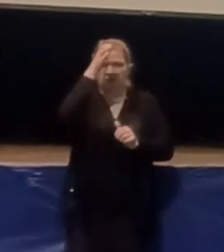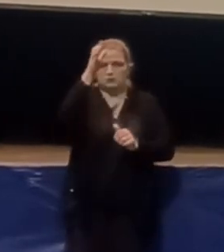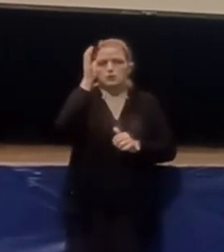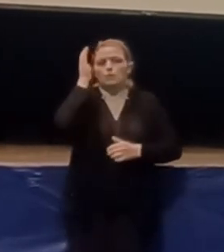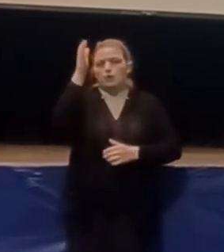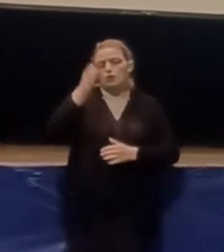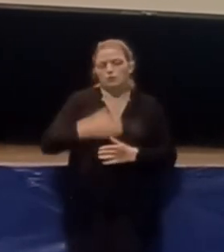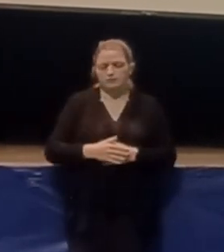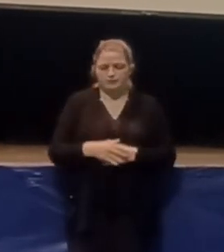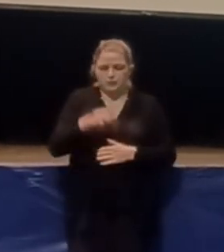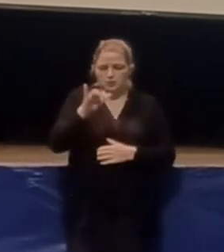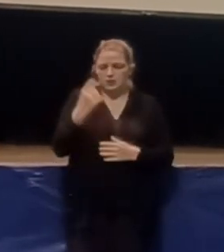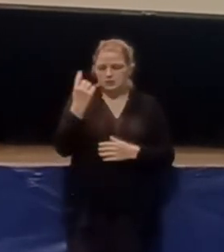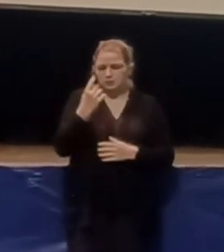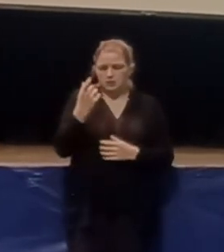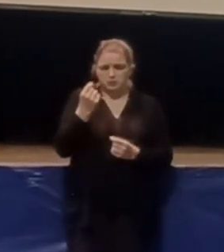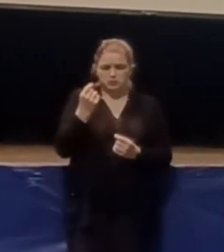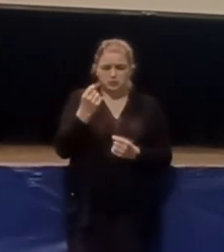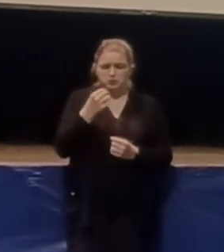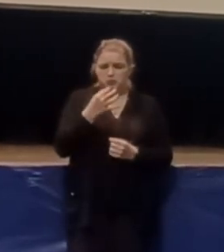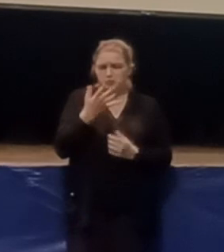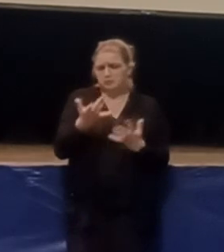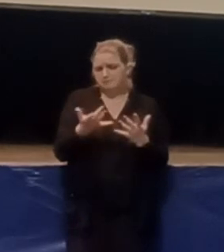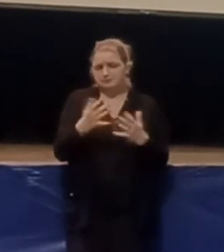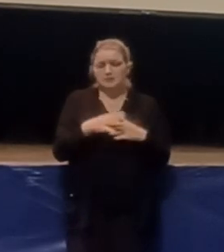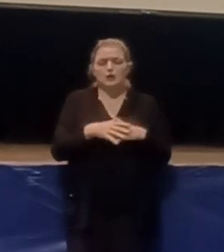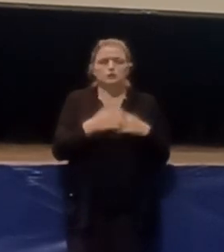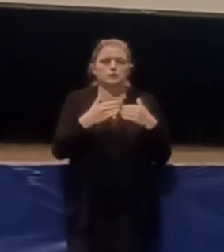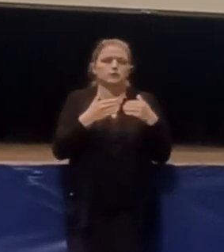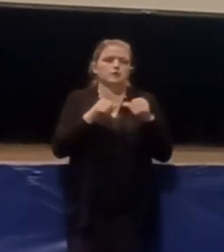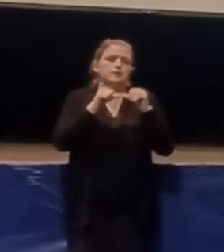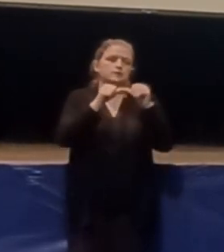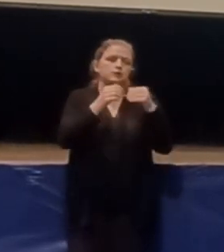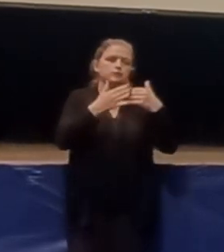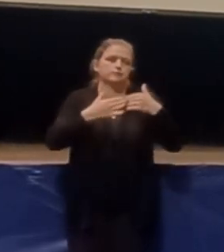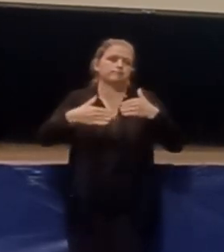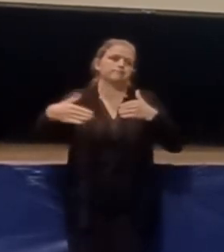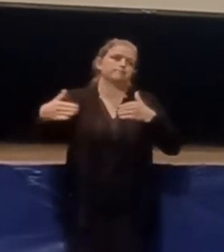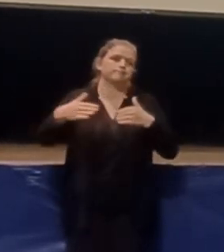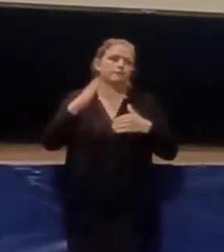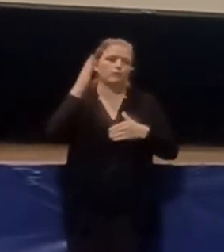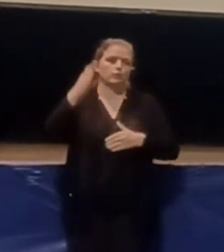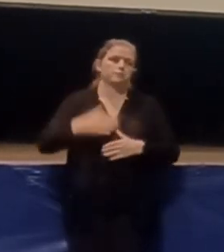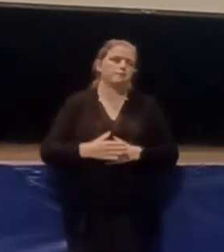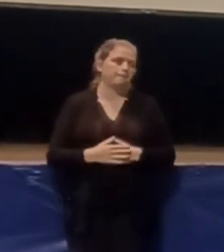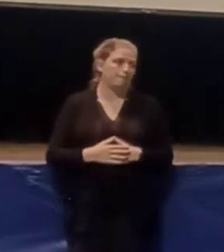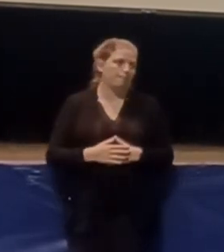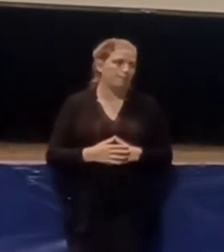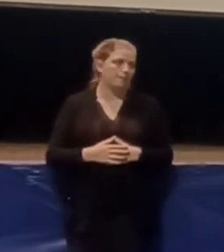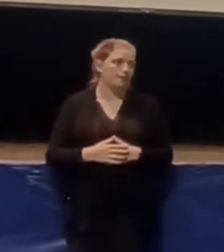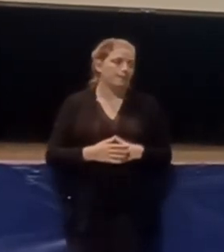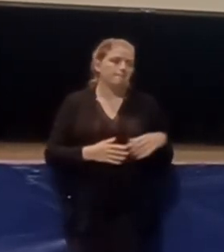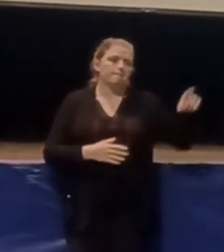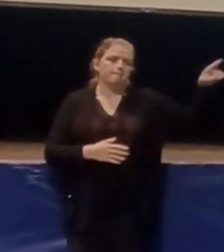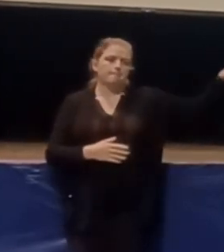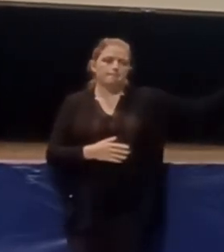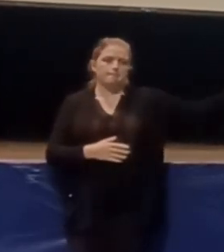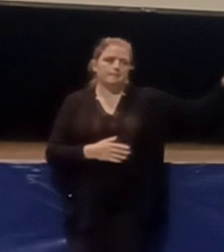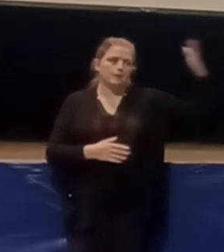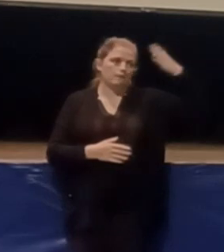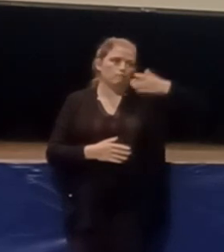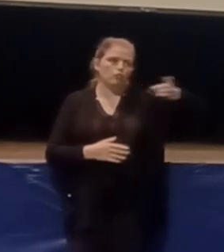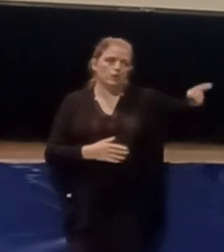And so that's something that we'll be looking to do as we move this project forward. There is someone who's over here